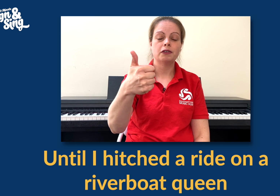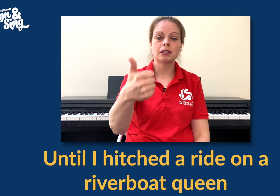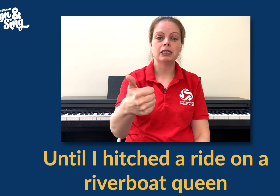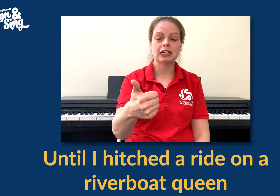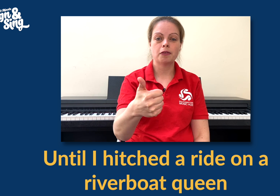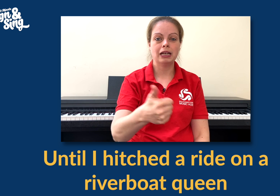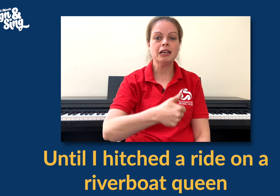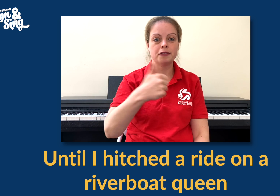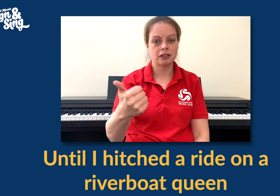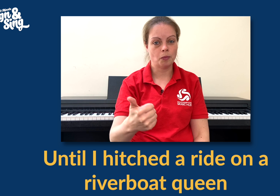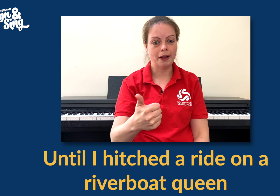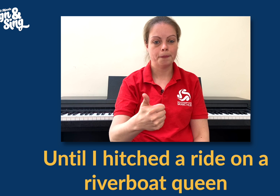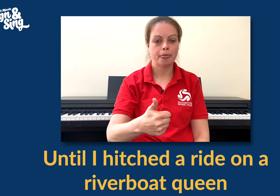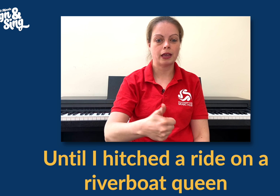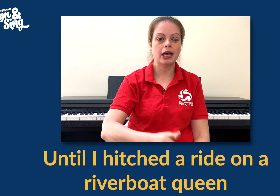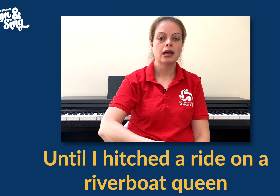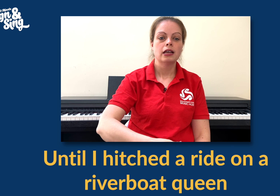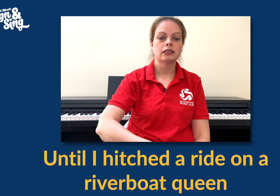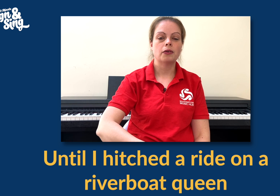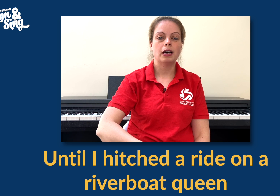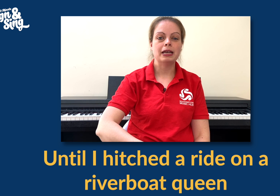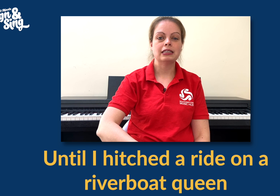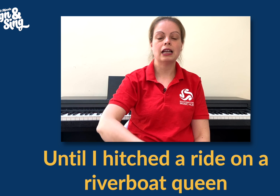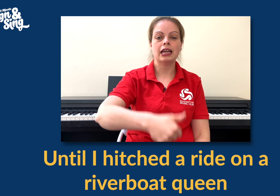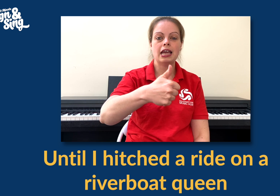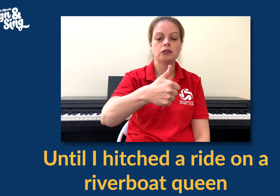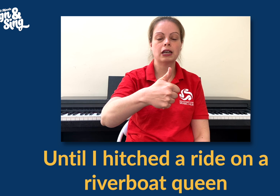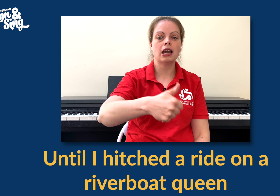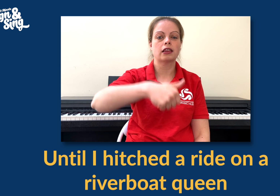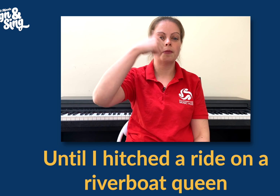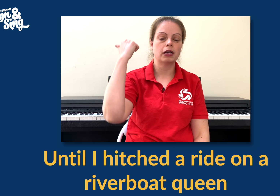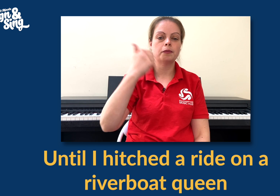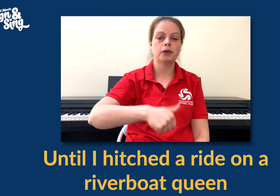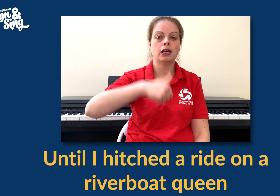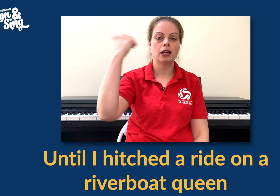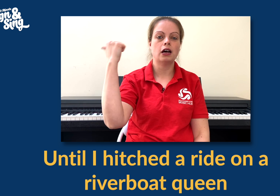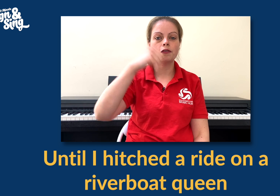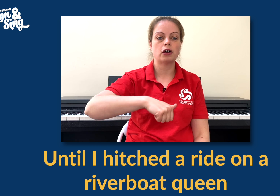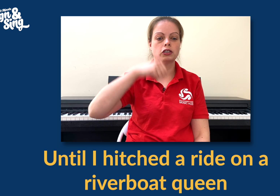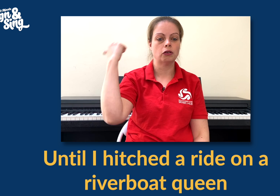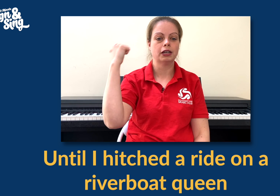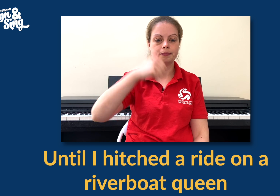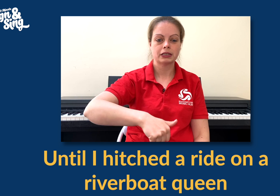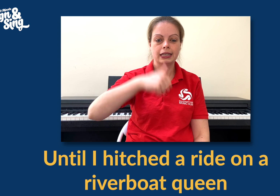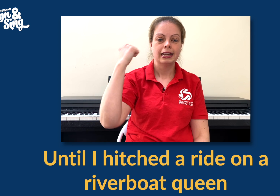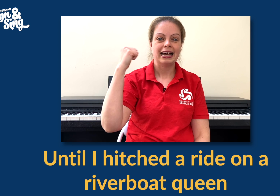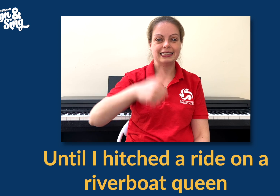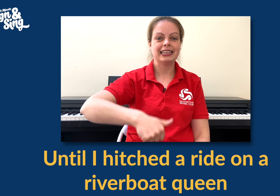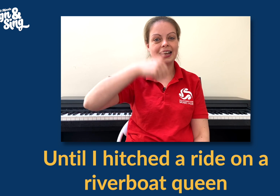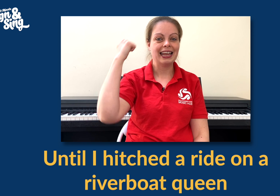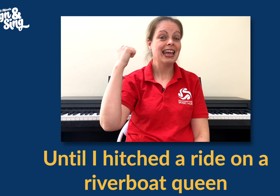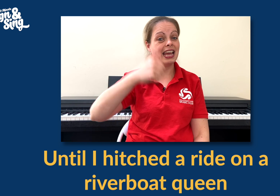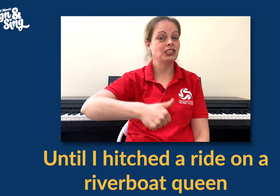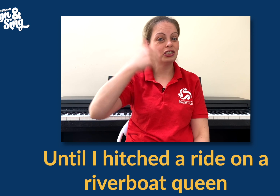asking for somebody to give them a lift somewhere. Okay, so until I hitched, we're going to get our thumb, we're going to put it over our shoulder.